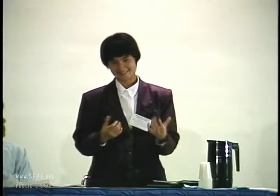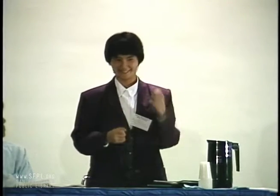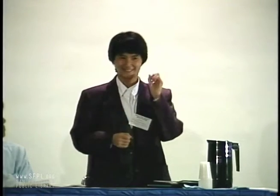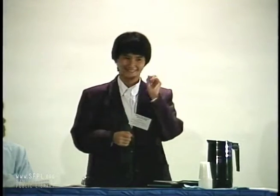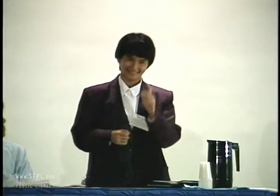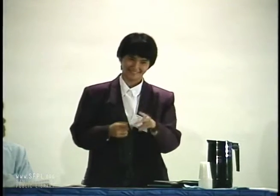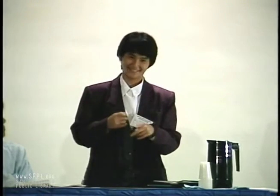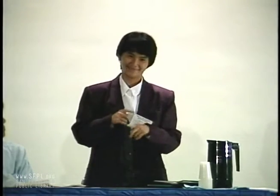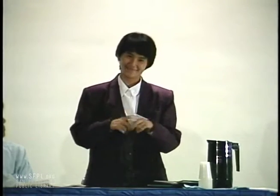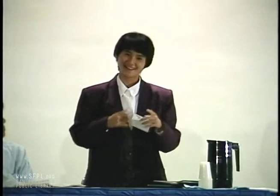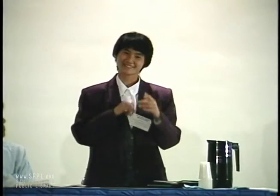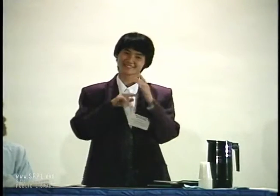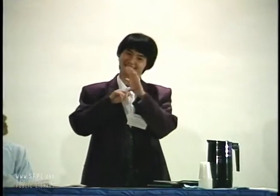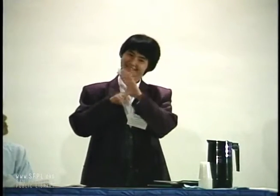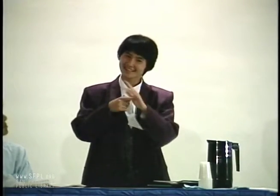understand all of the communication.